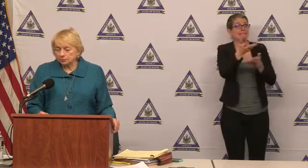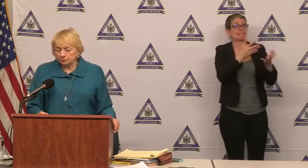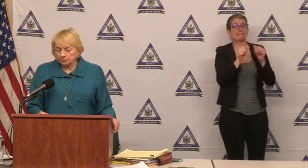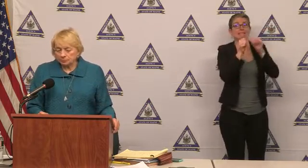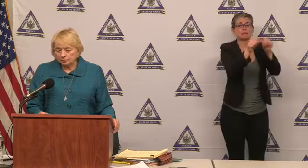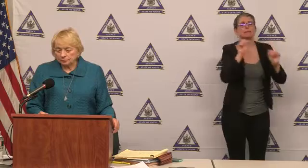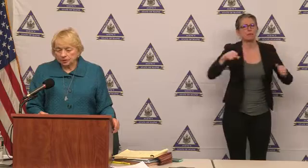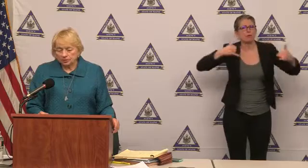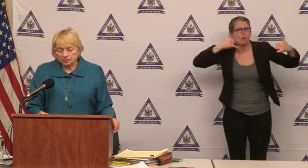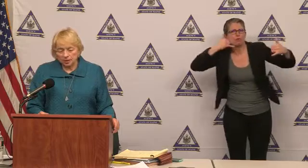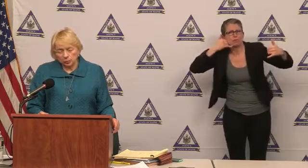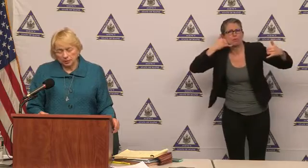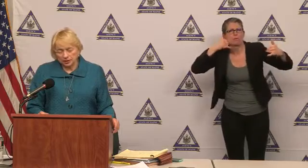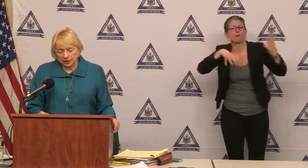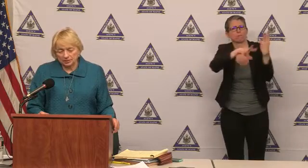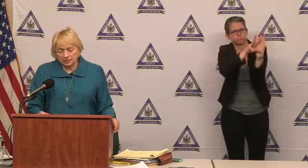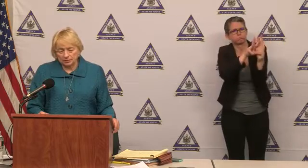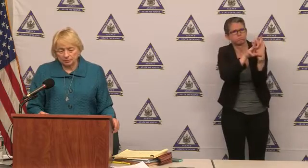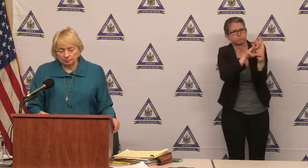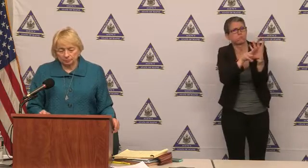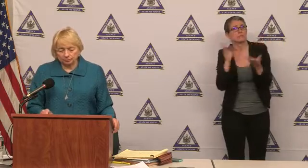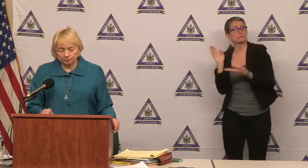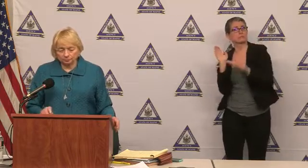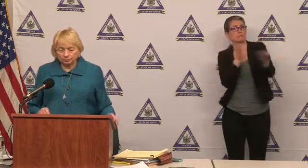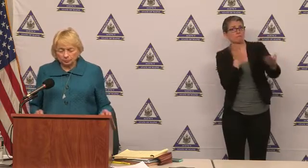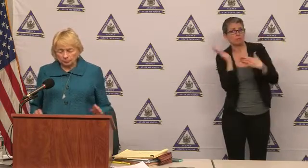goods, and stay open in that sense.